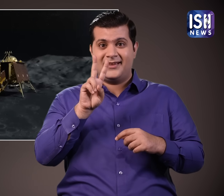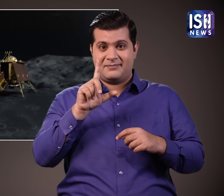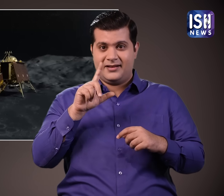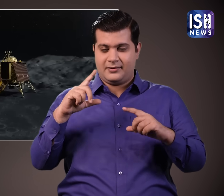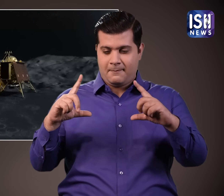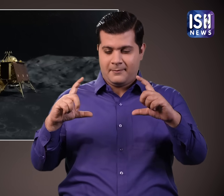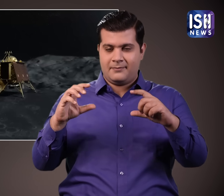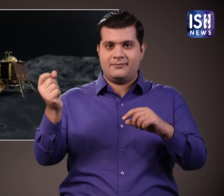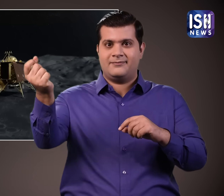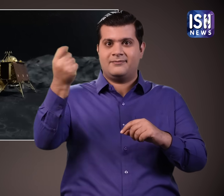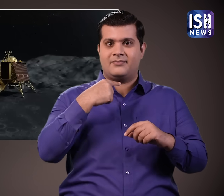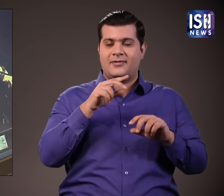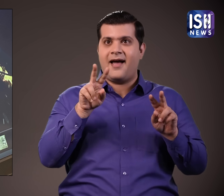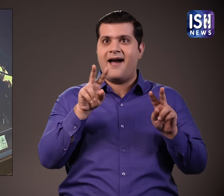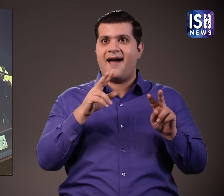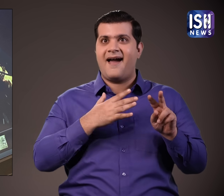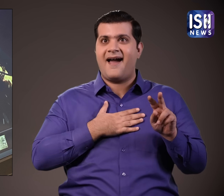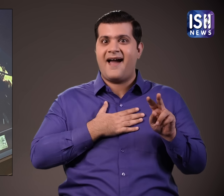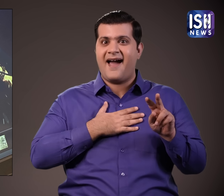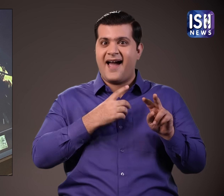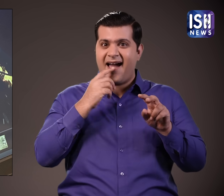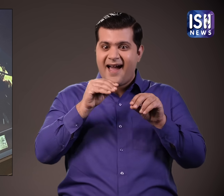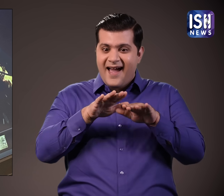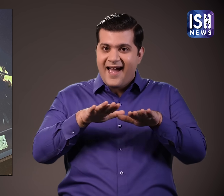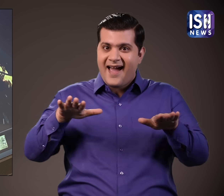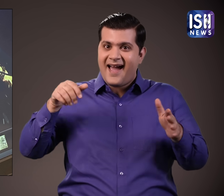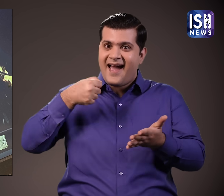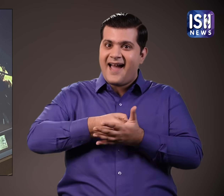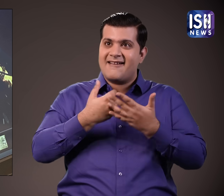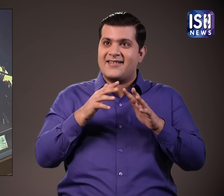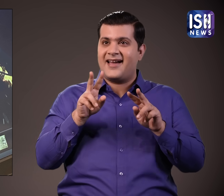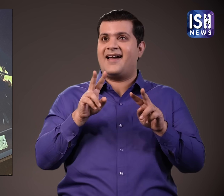were amazed when the first photo of the rover rolling out of Vikram was sent to Earth.